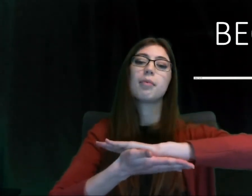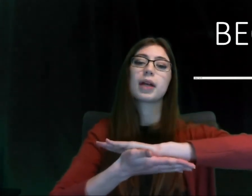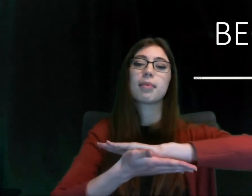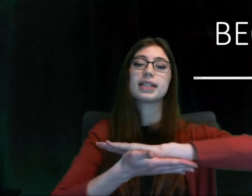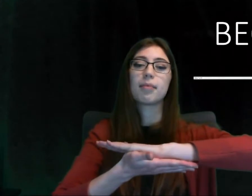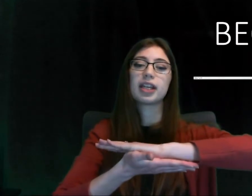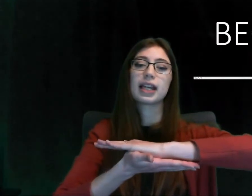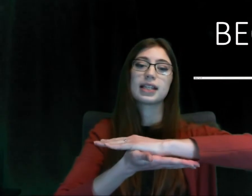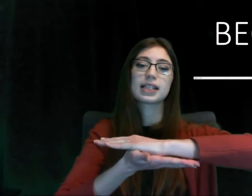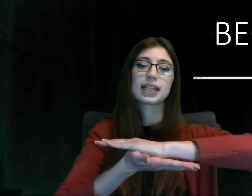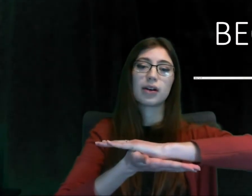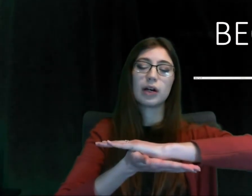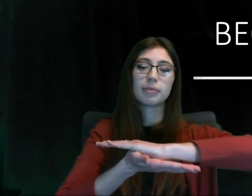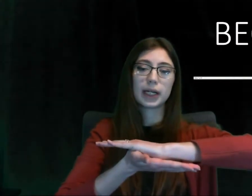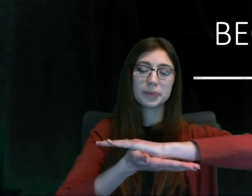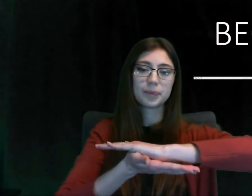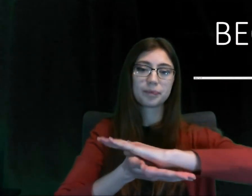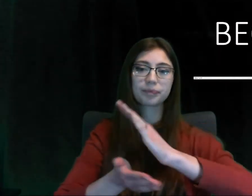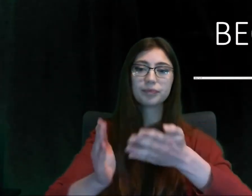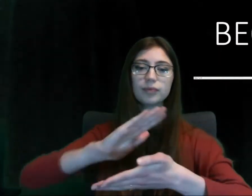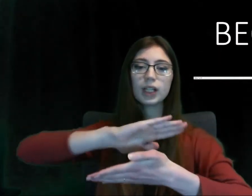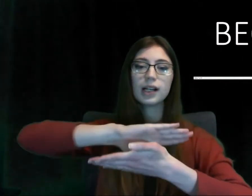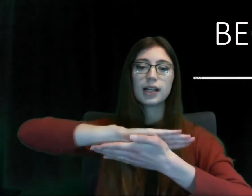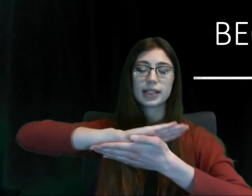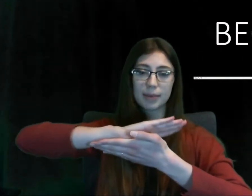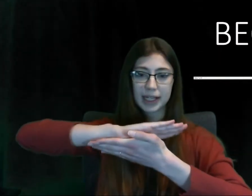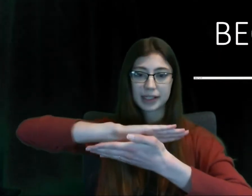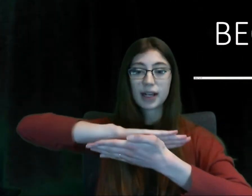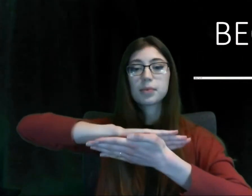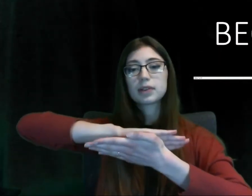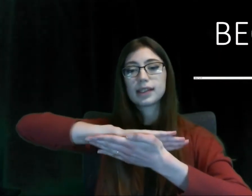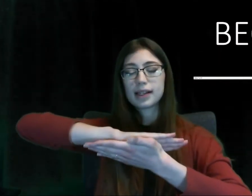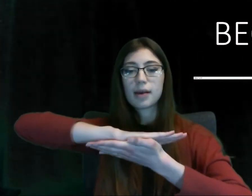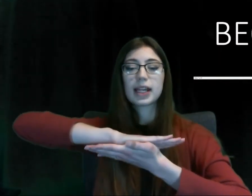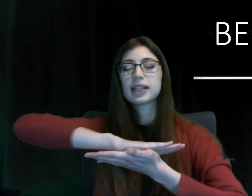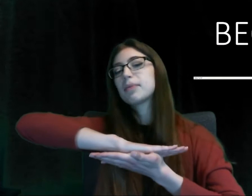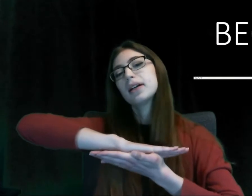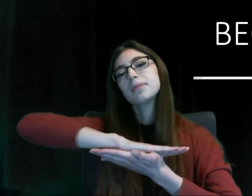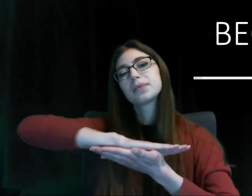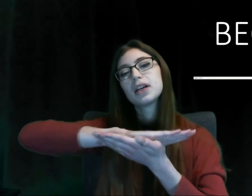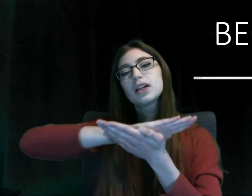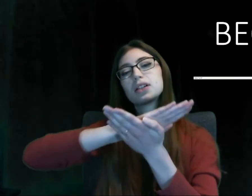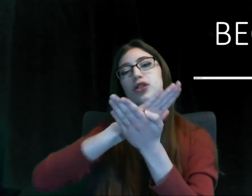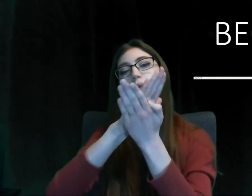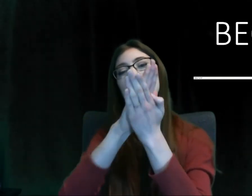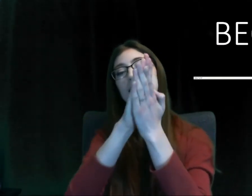my dominant hand is now on bottom. Dominant hand on top, non-dominant hand on bottom,